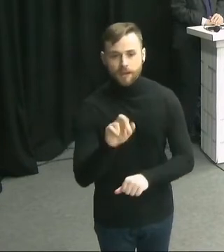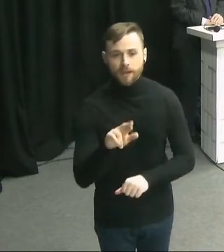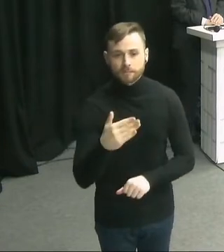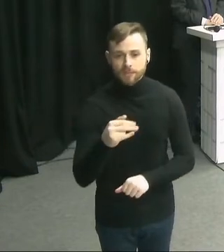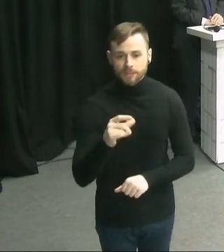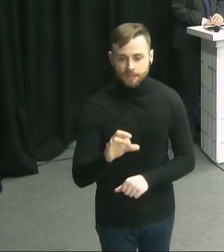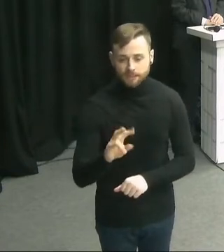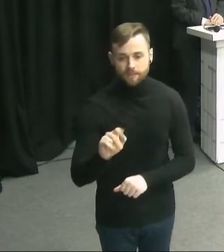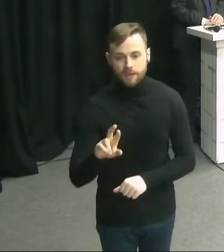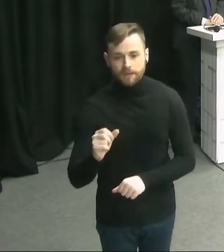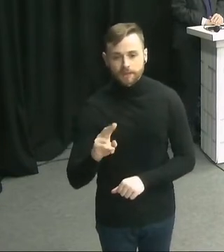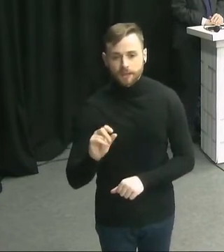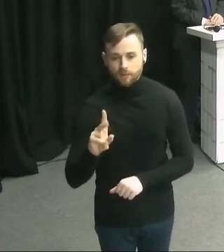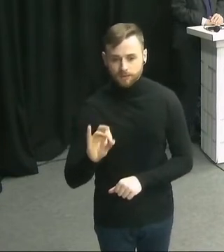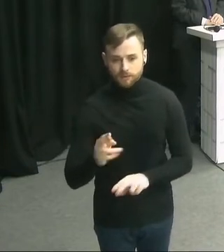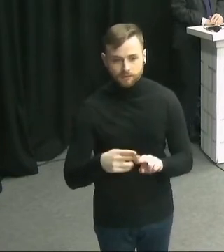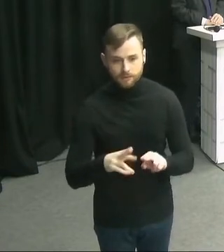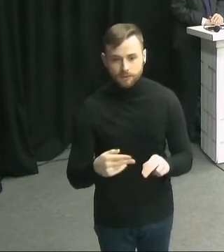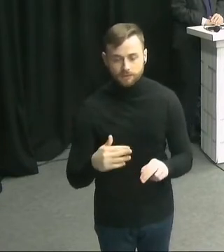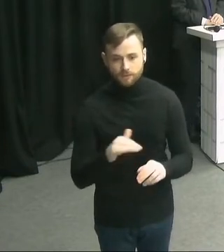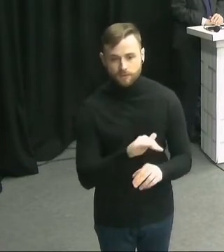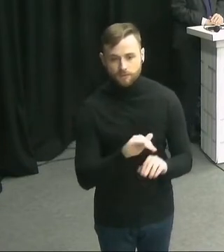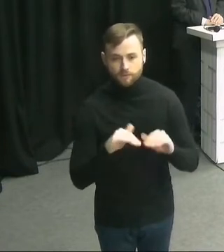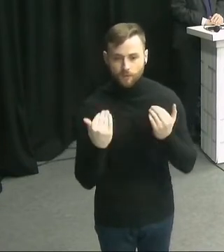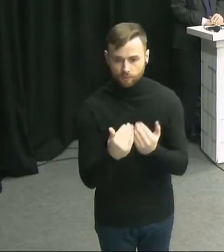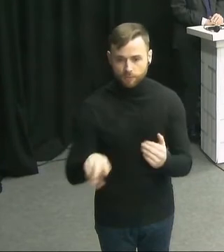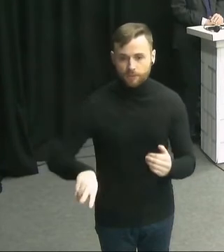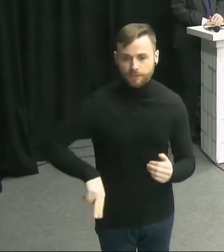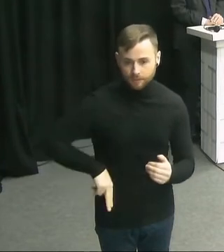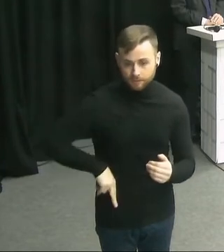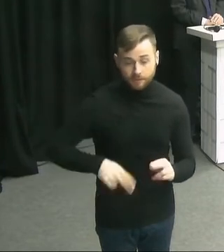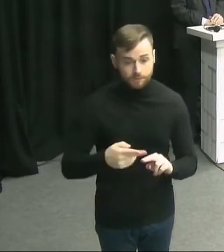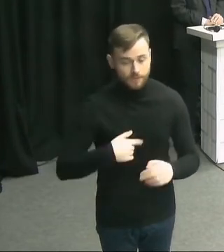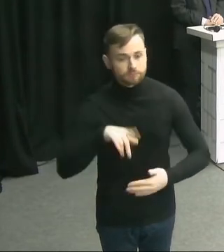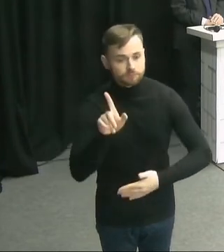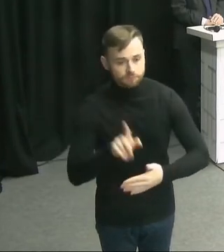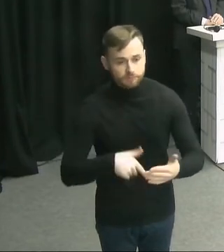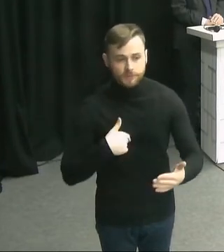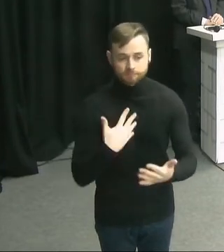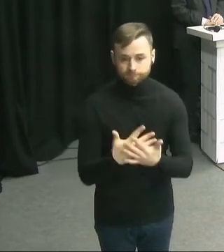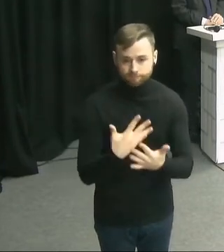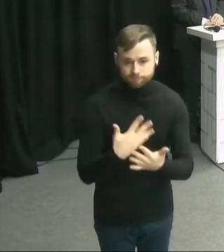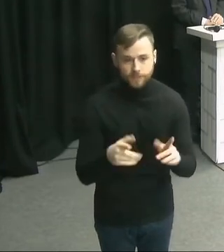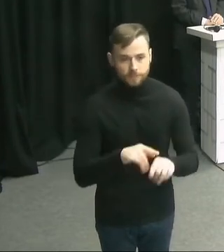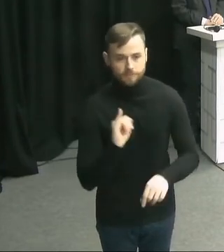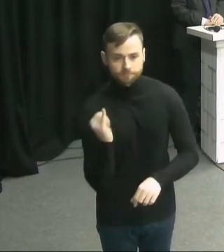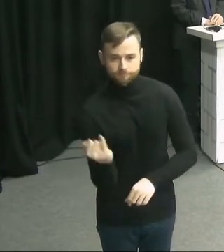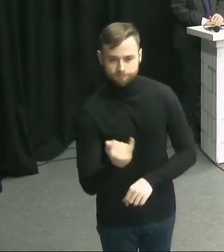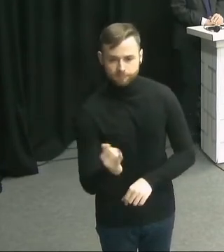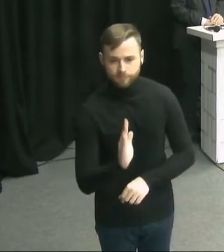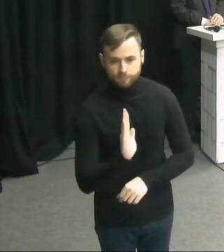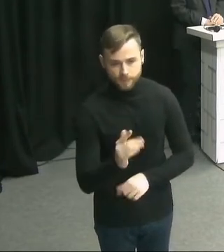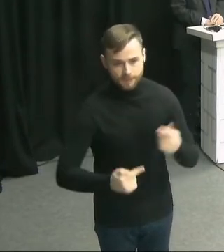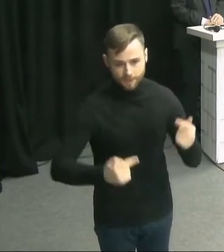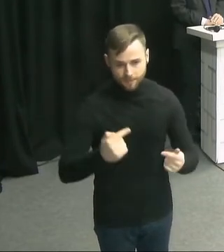University Students' Representation, Arminas Varanauskas. Today he is the director of the Knowledge Economy Forum, and I hope that